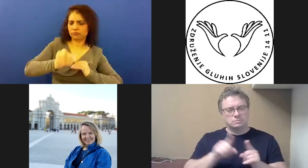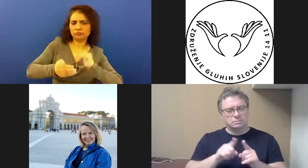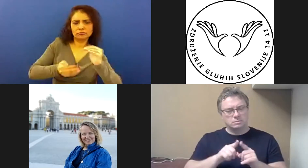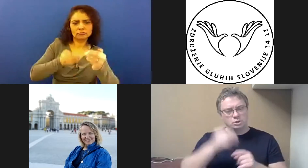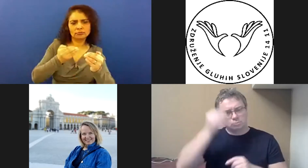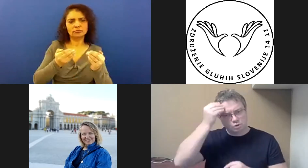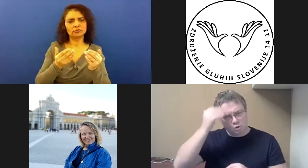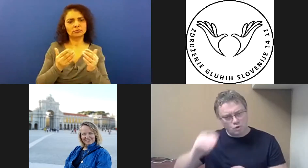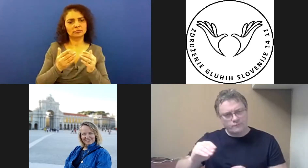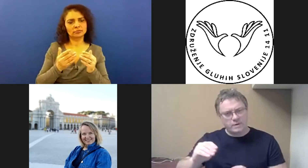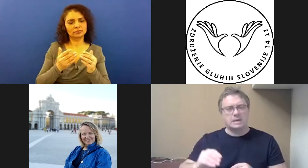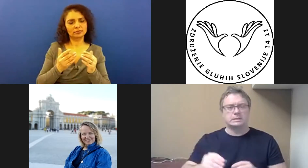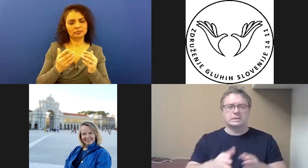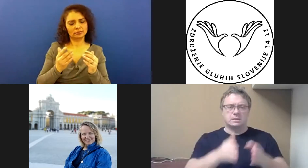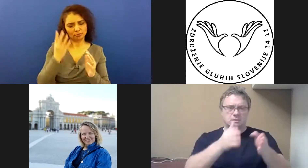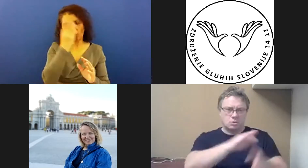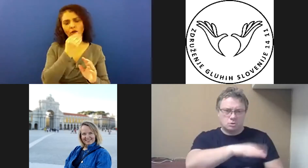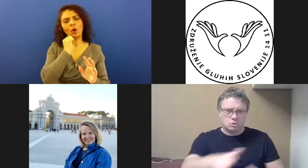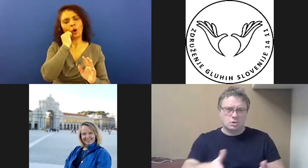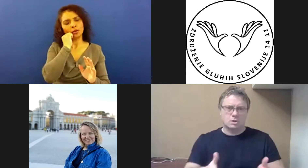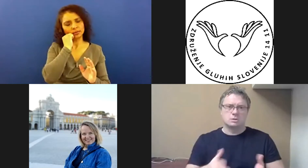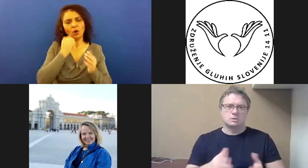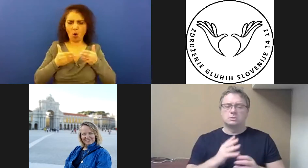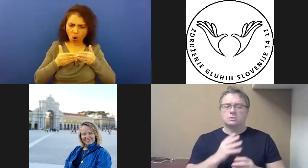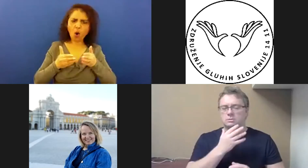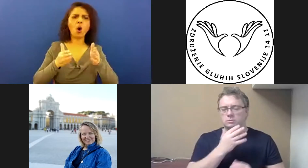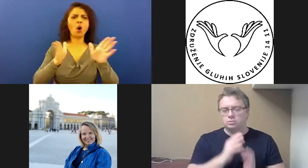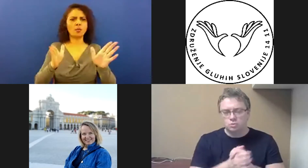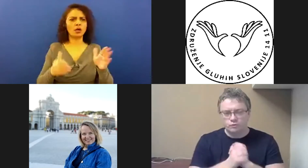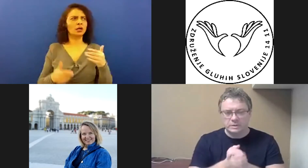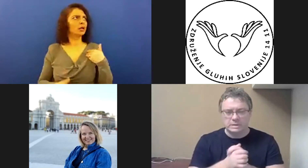me, no, don't slap people, don't hit people.